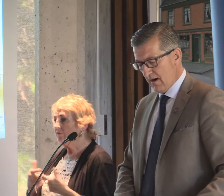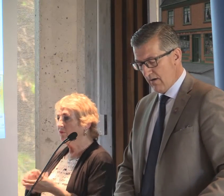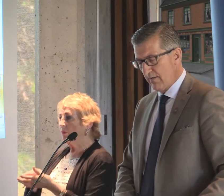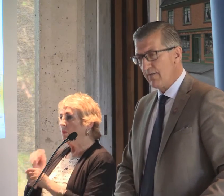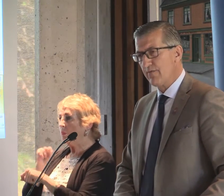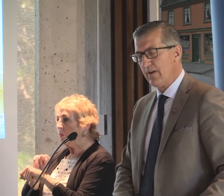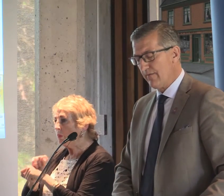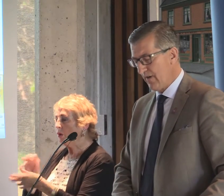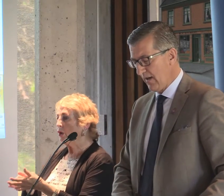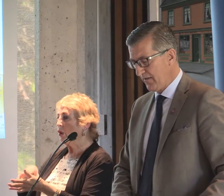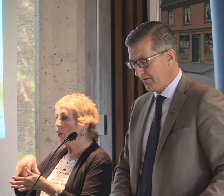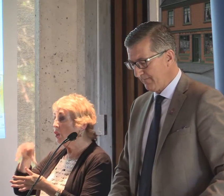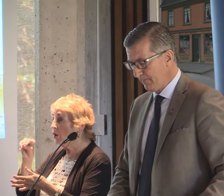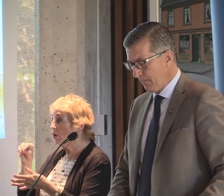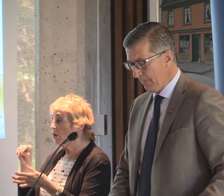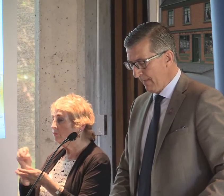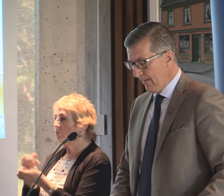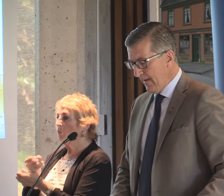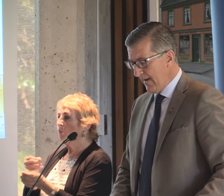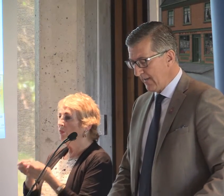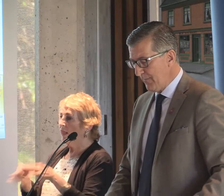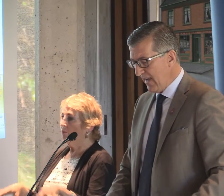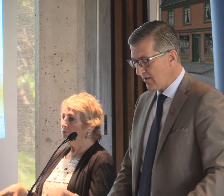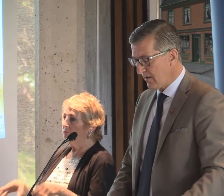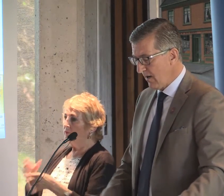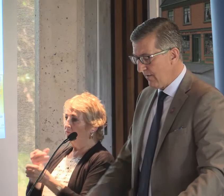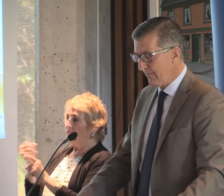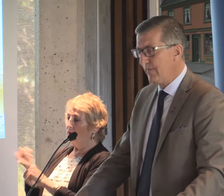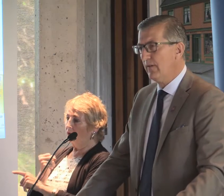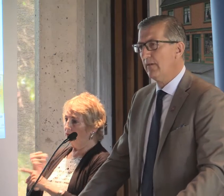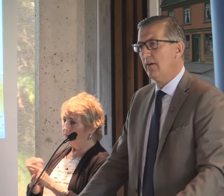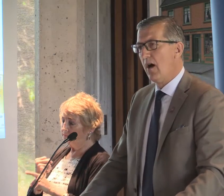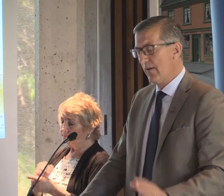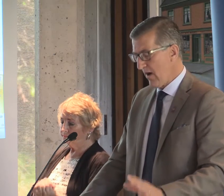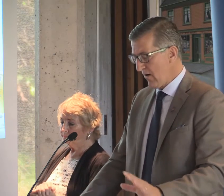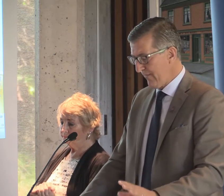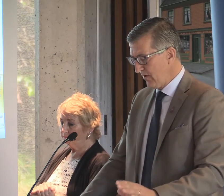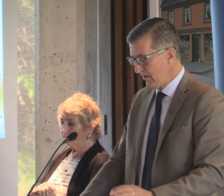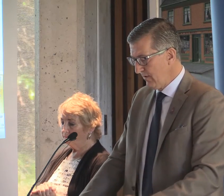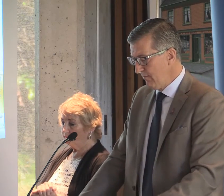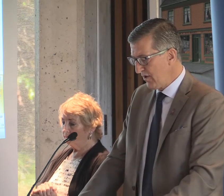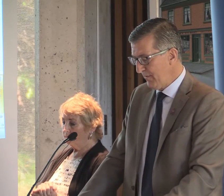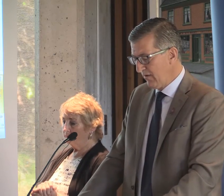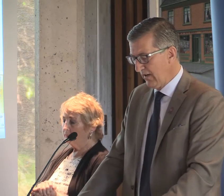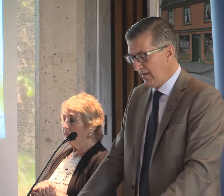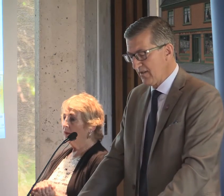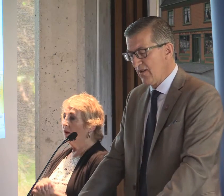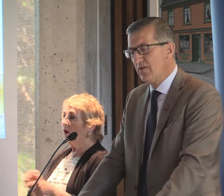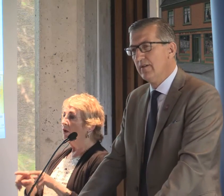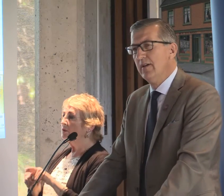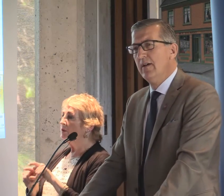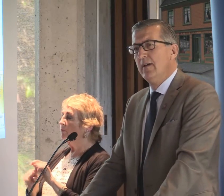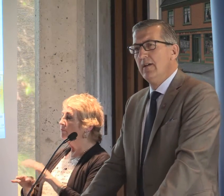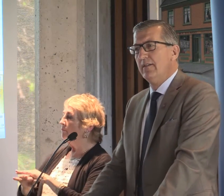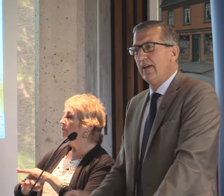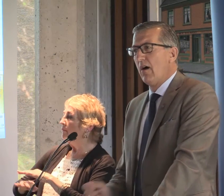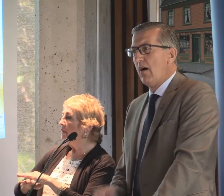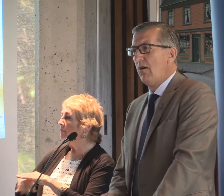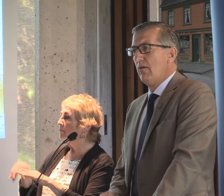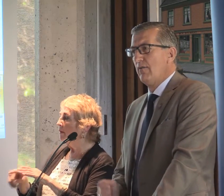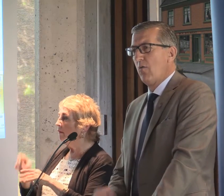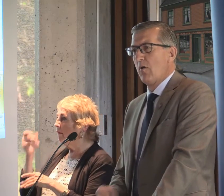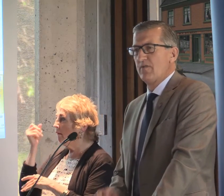environments that are free from violence. And at the base of all of our efforts must be the realization